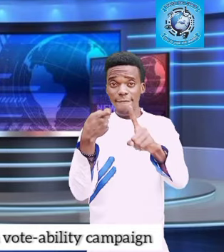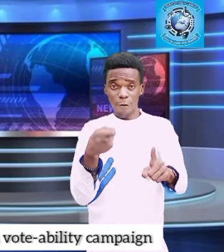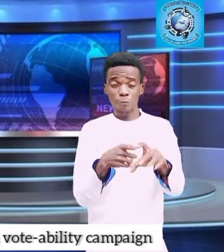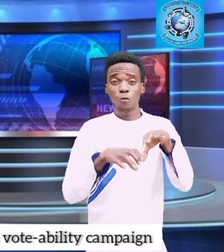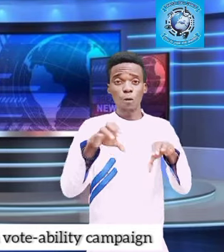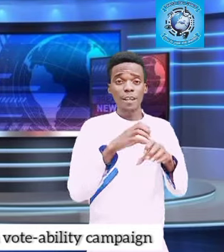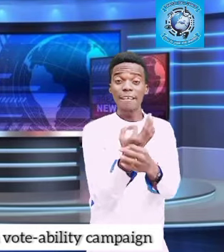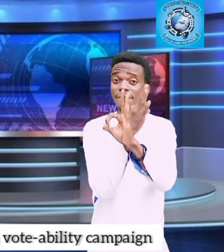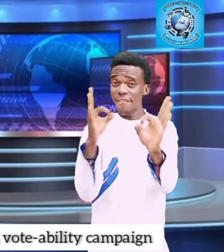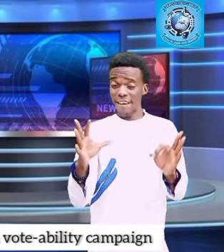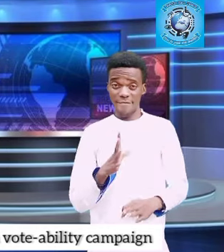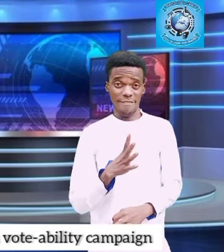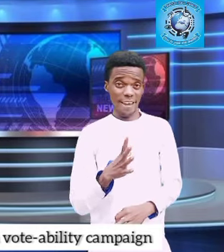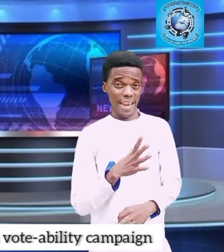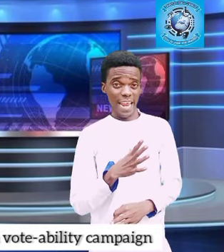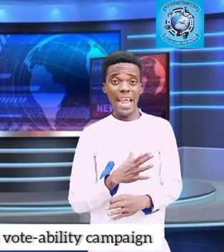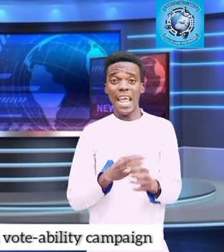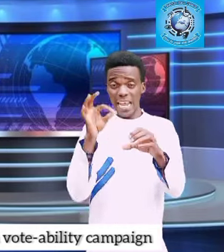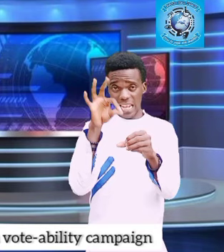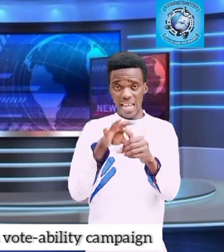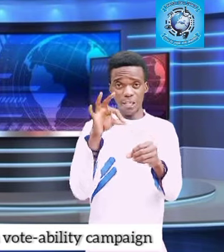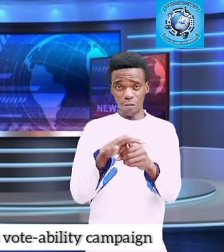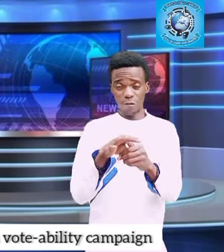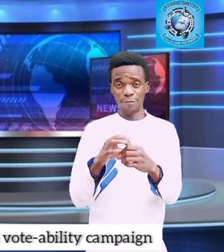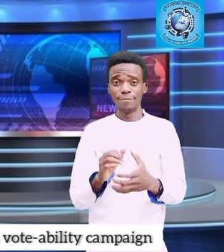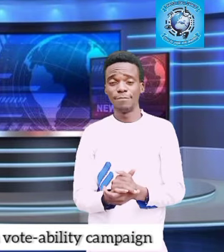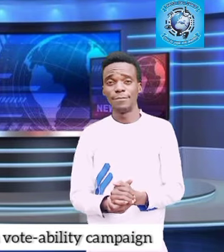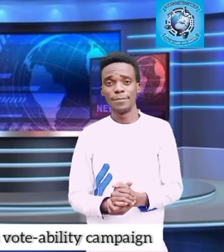fair, credible, and transparent election.